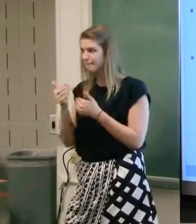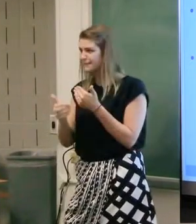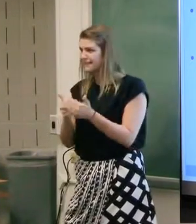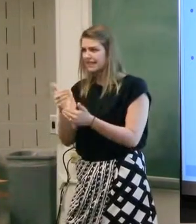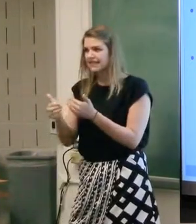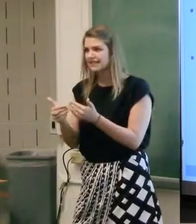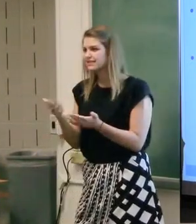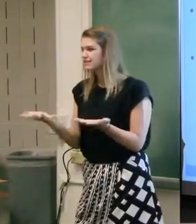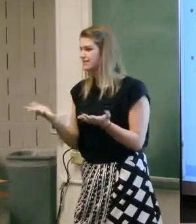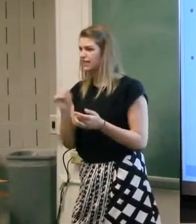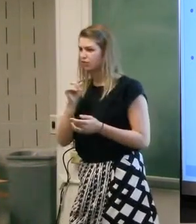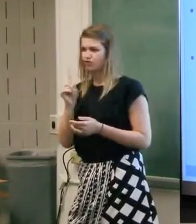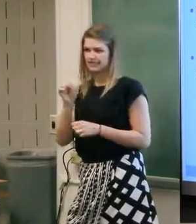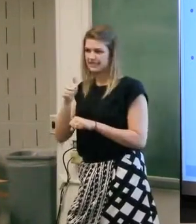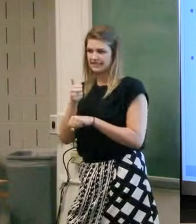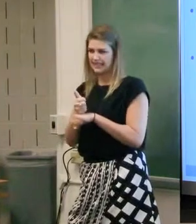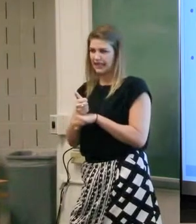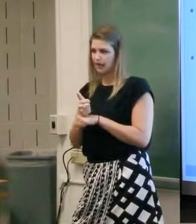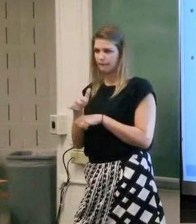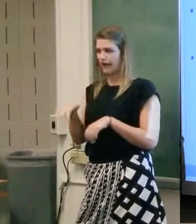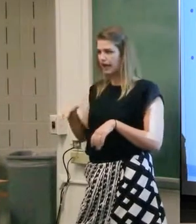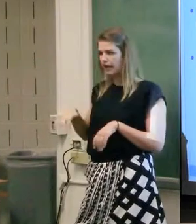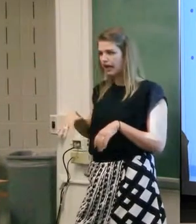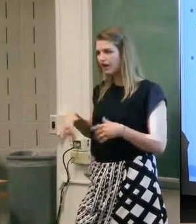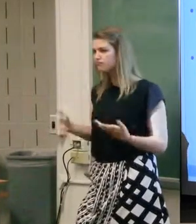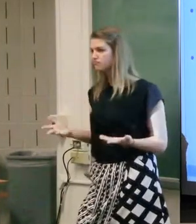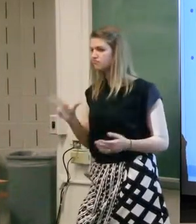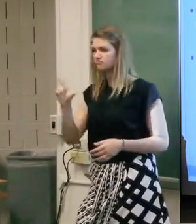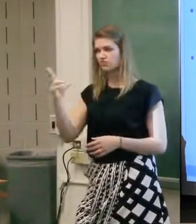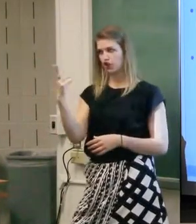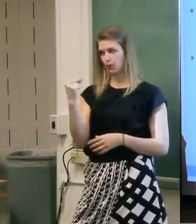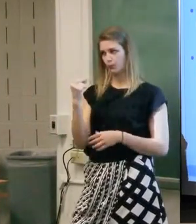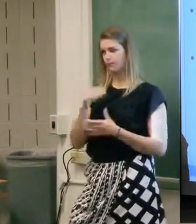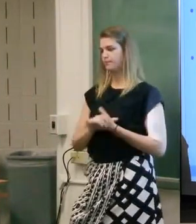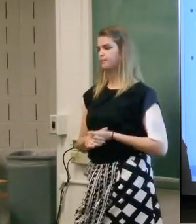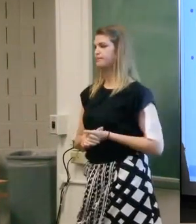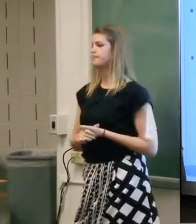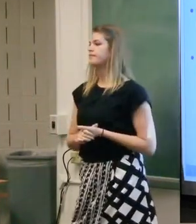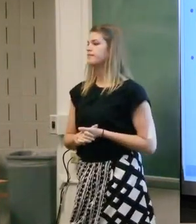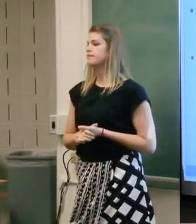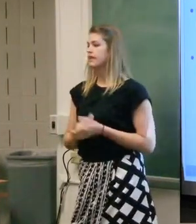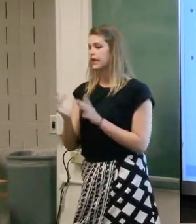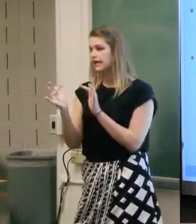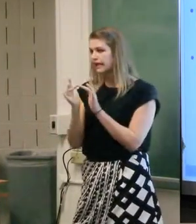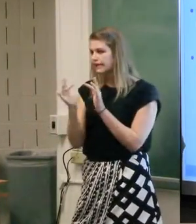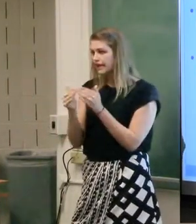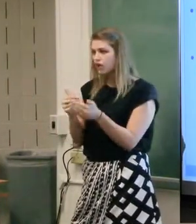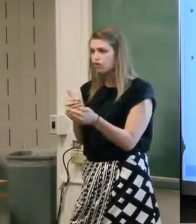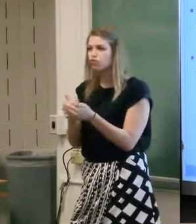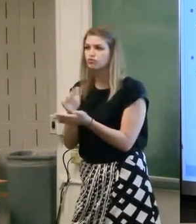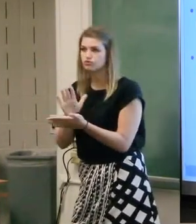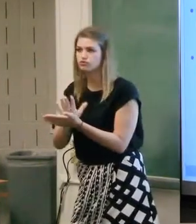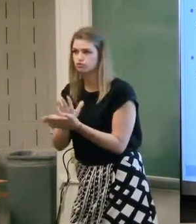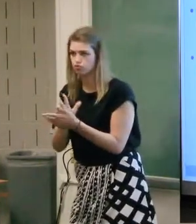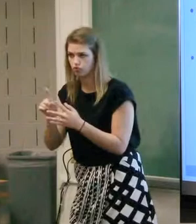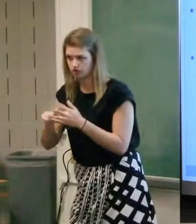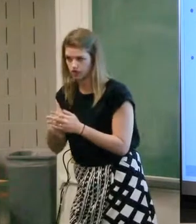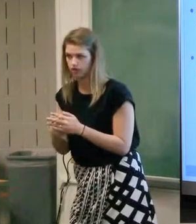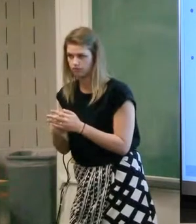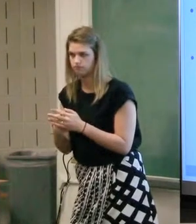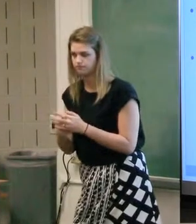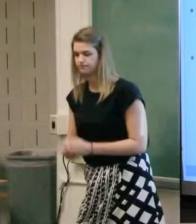so she wasn't sure, so she said no at first, and to contact her when it got closer to